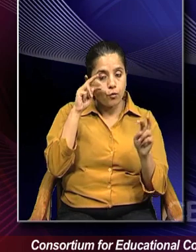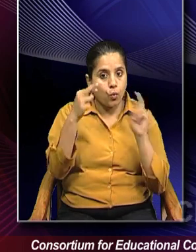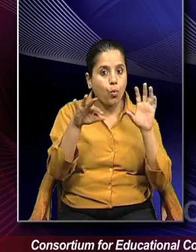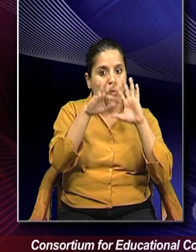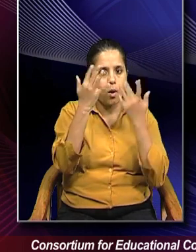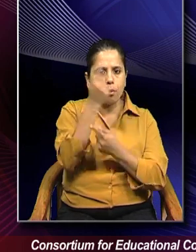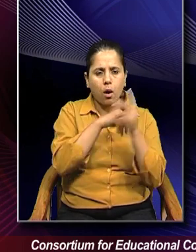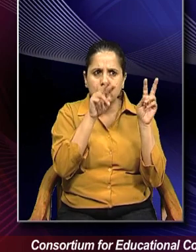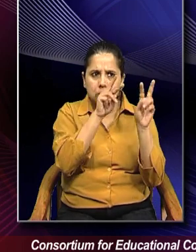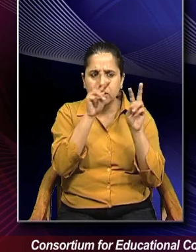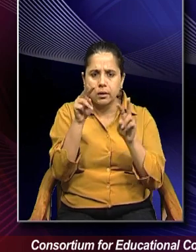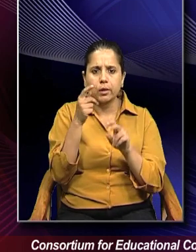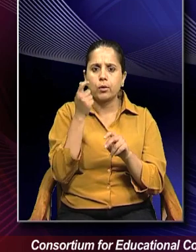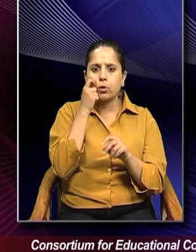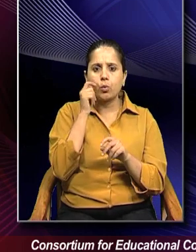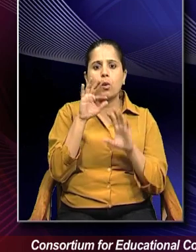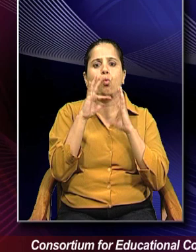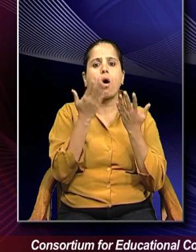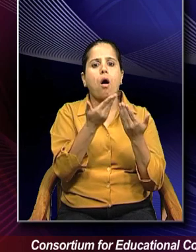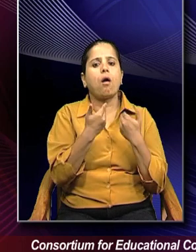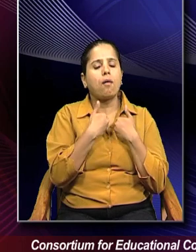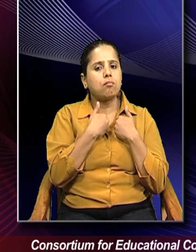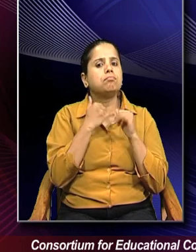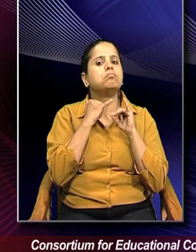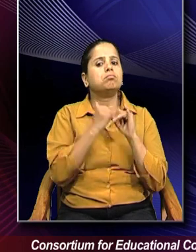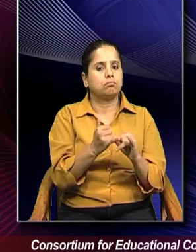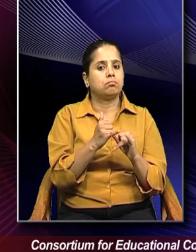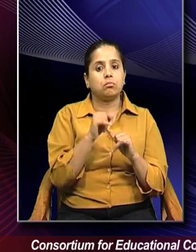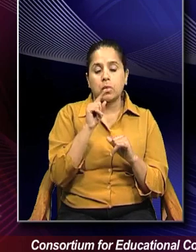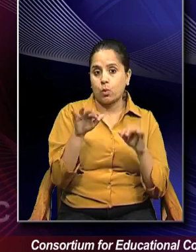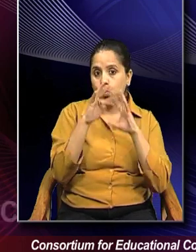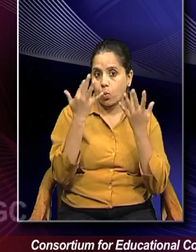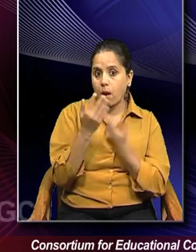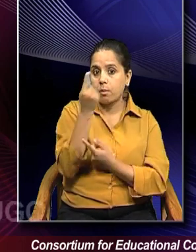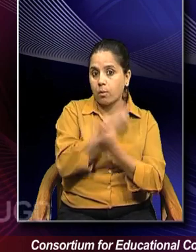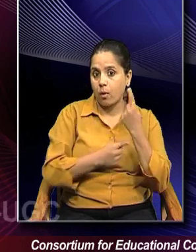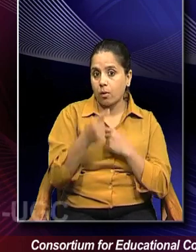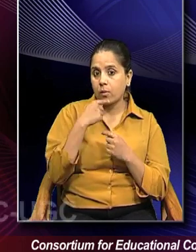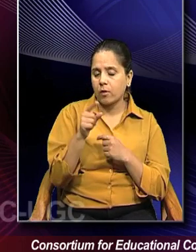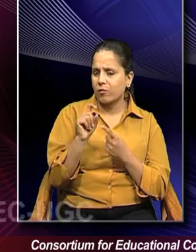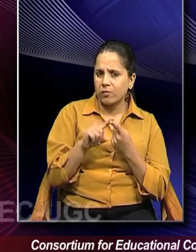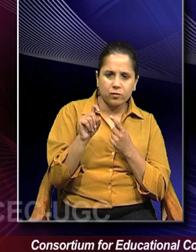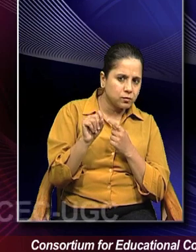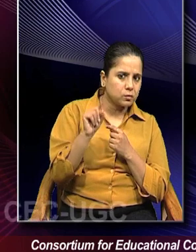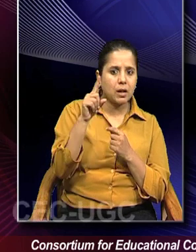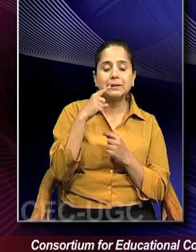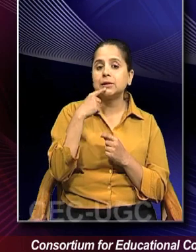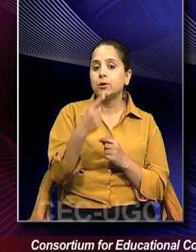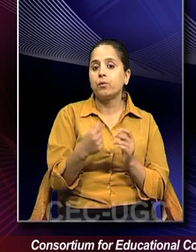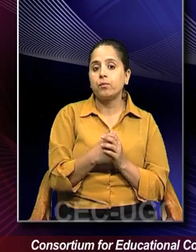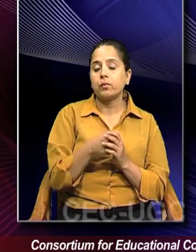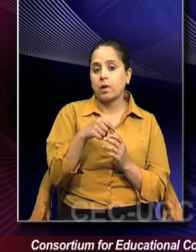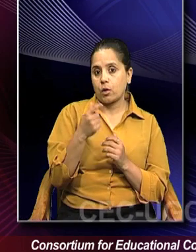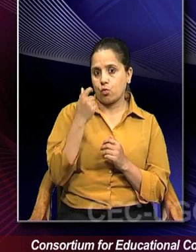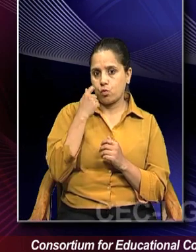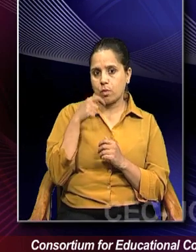politics as a human world. So, world politics is primarily a